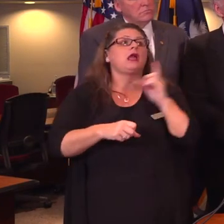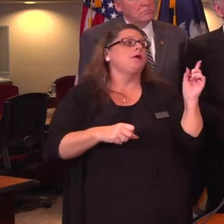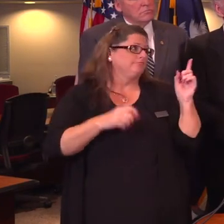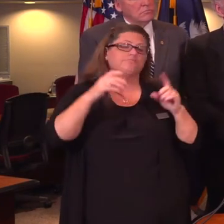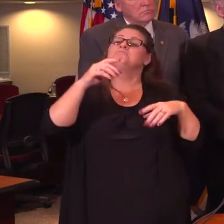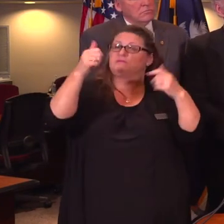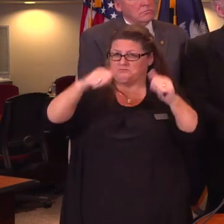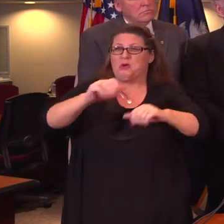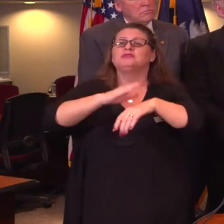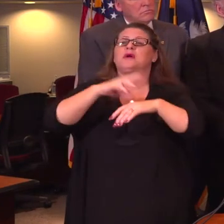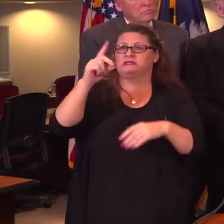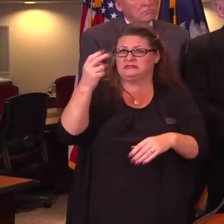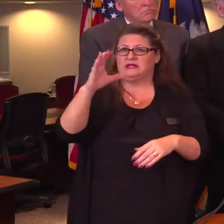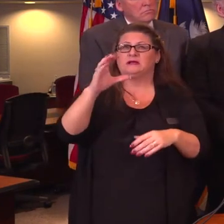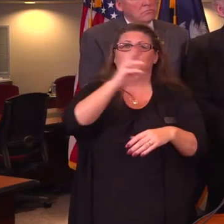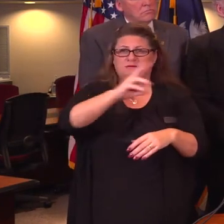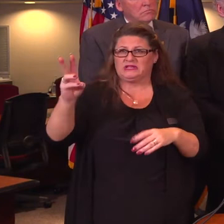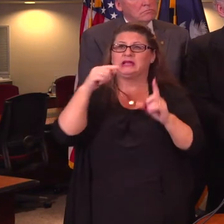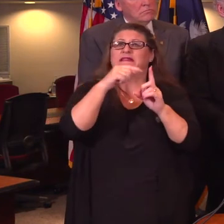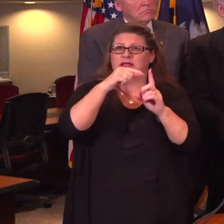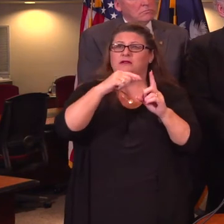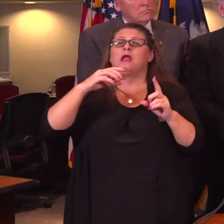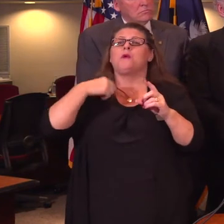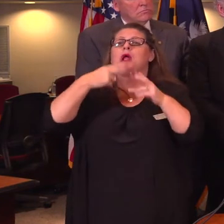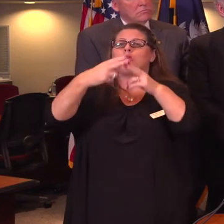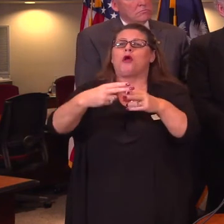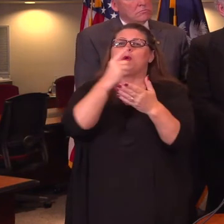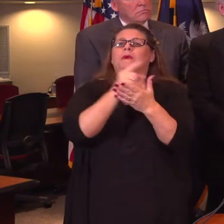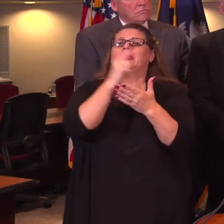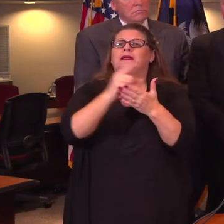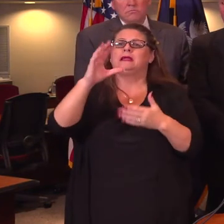also posted on the DHEC website in our weekly flu watch.